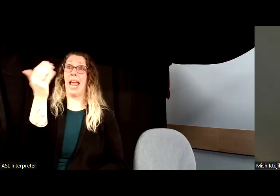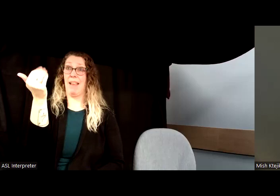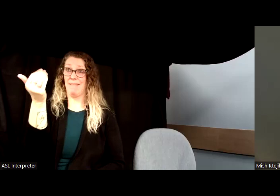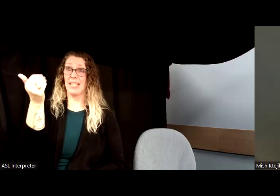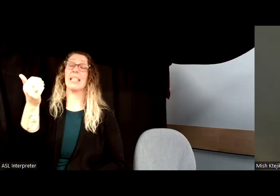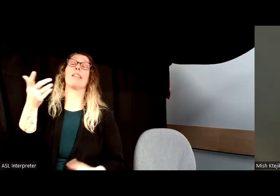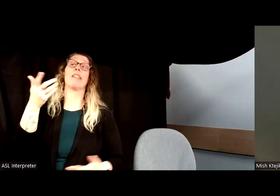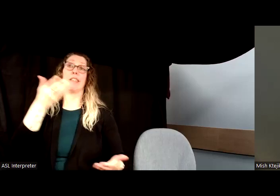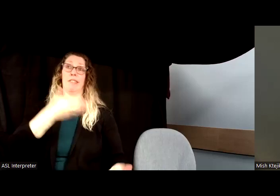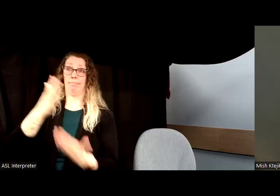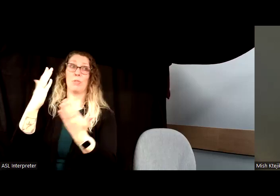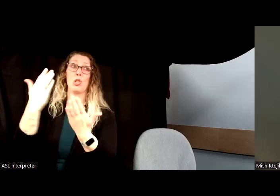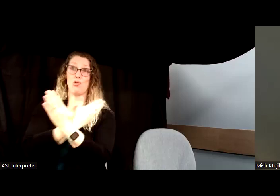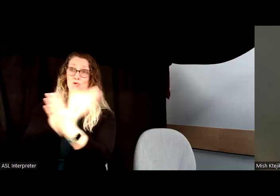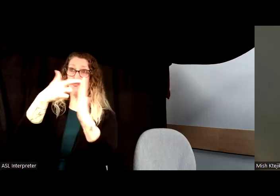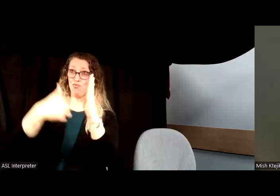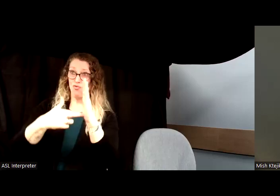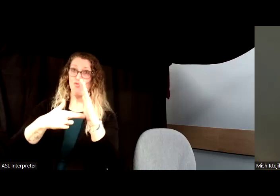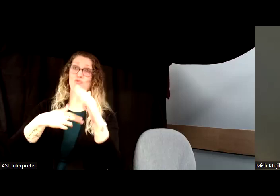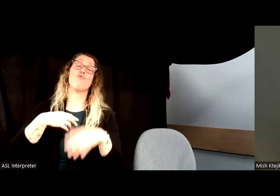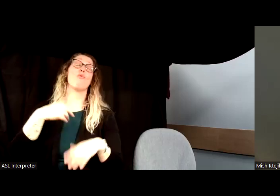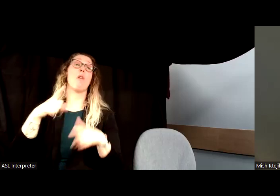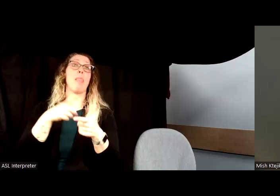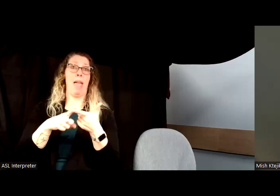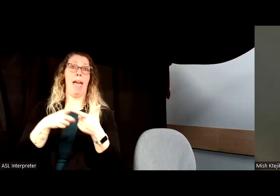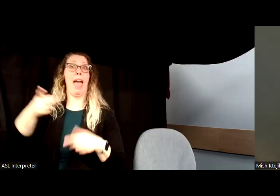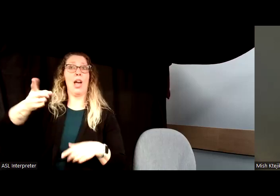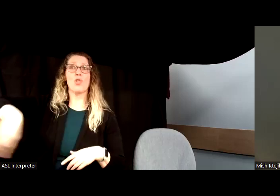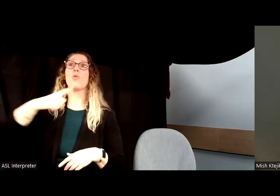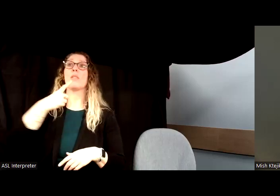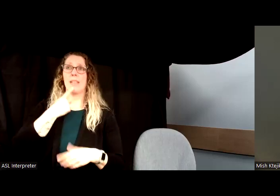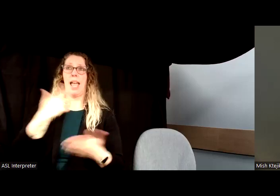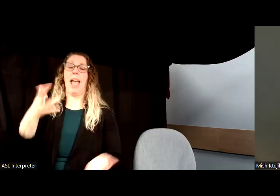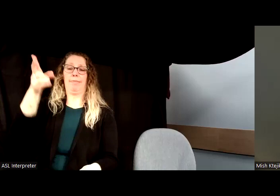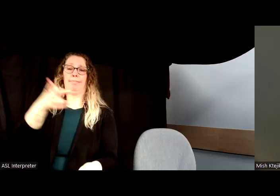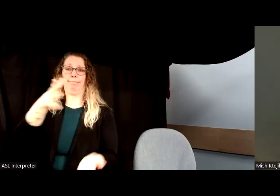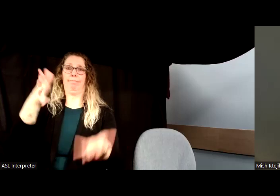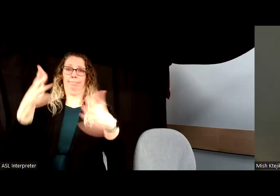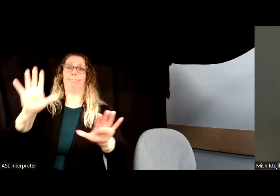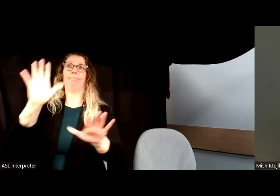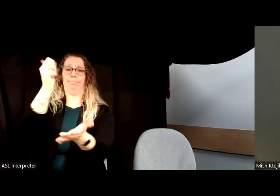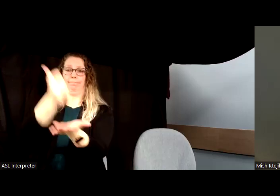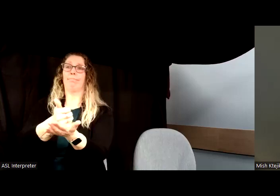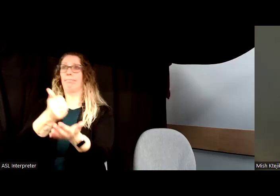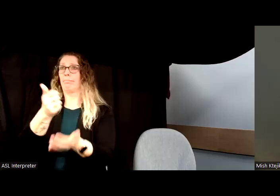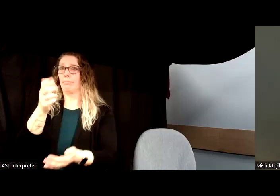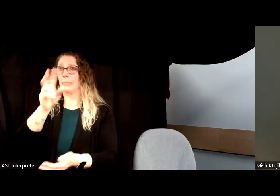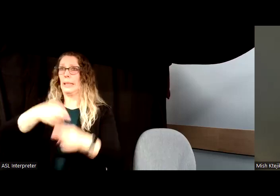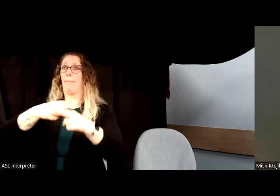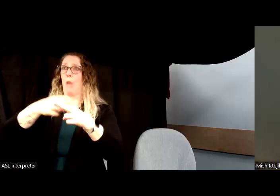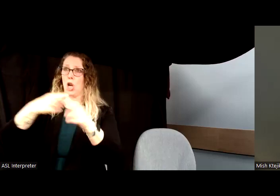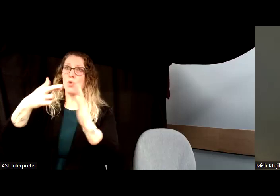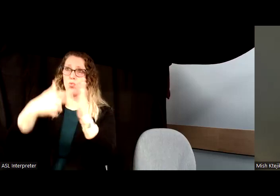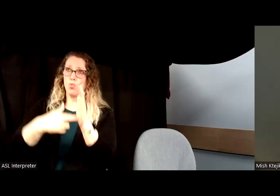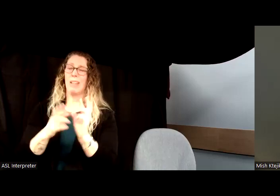the rules. And you would say, bless them as temporary rules. In